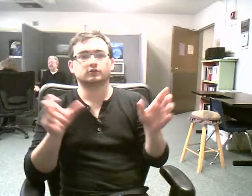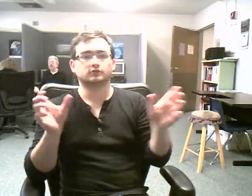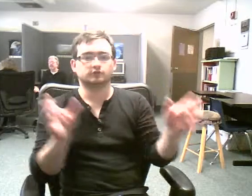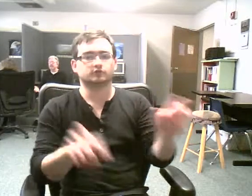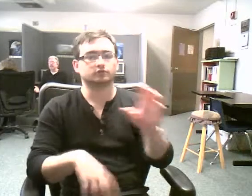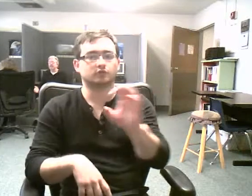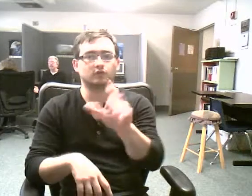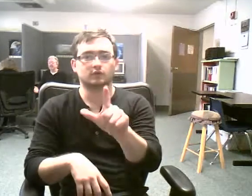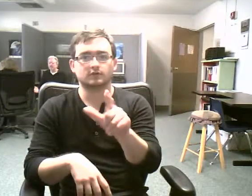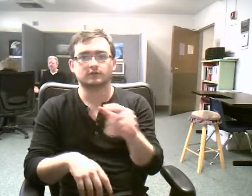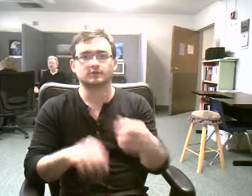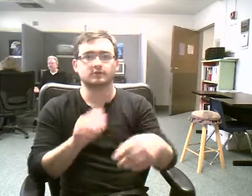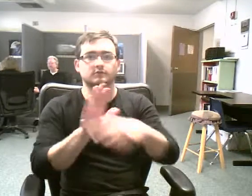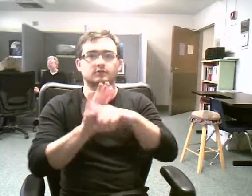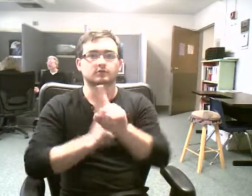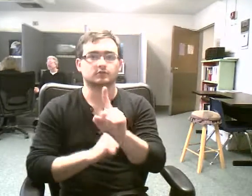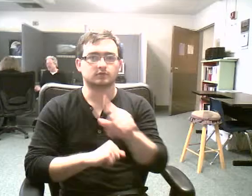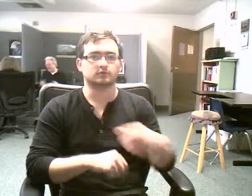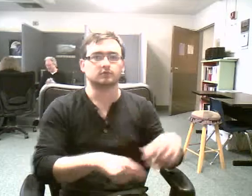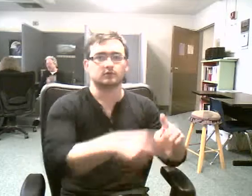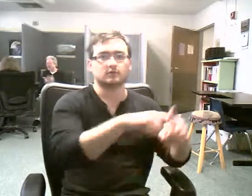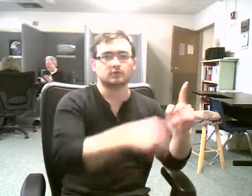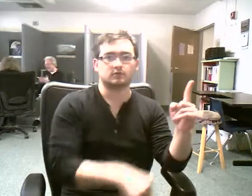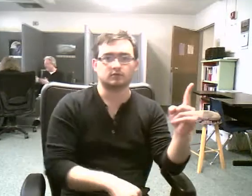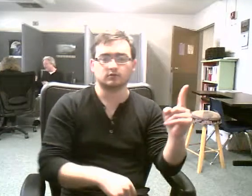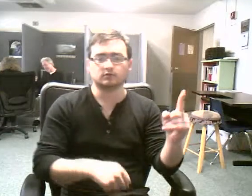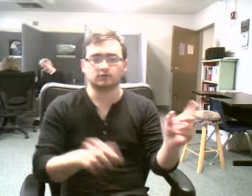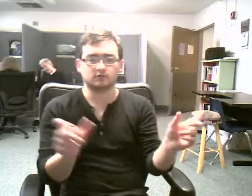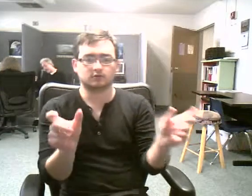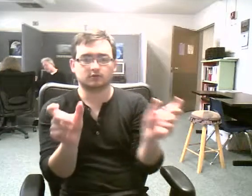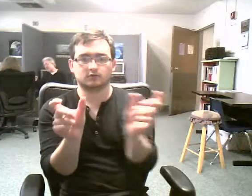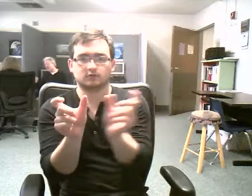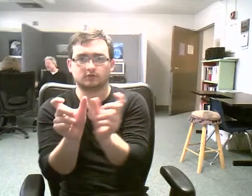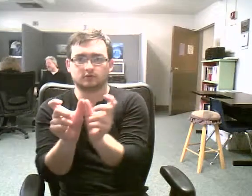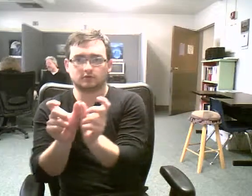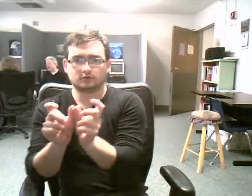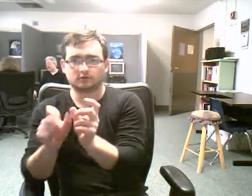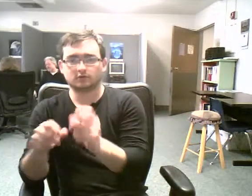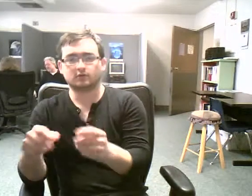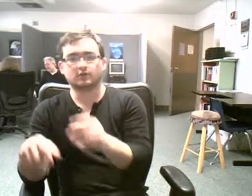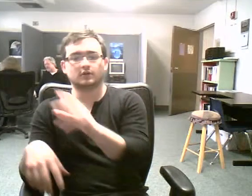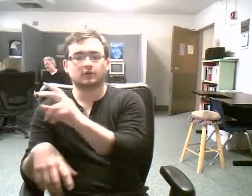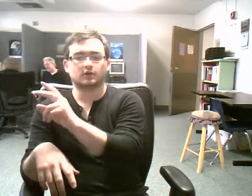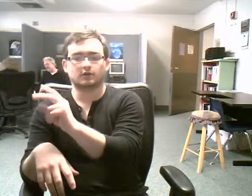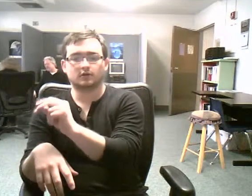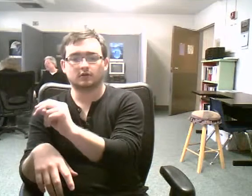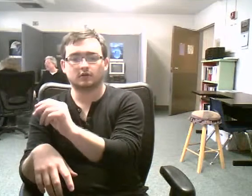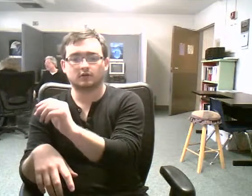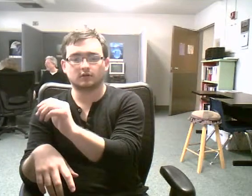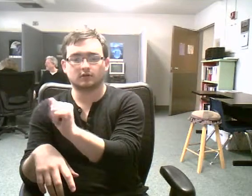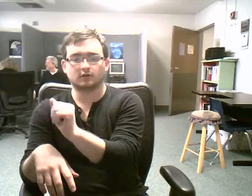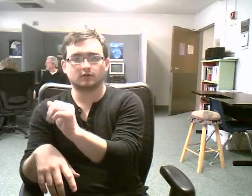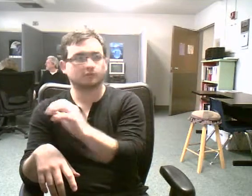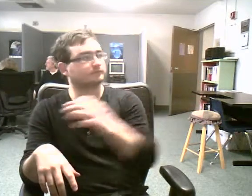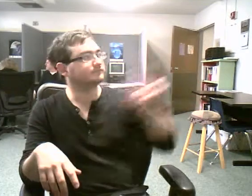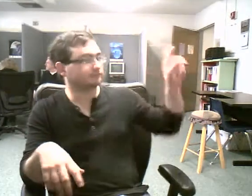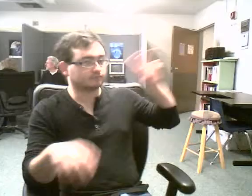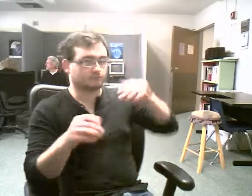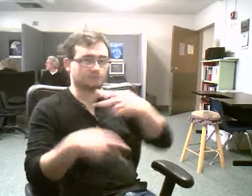and sodium chloride is NaCl. Chlorine is diatomic as a free elemental gas, but not diatomic in the